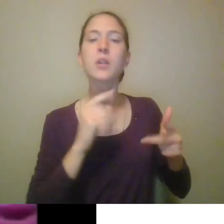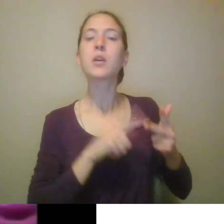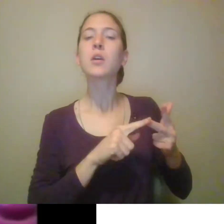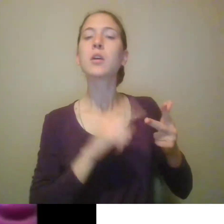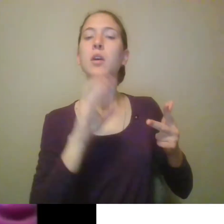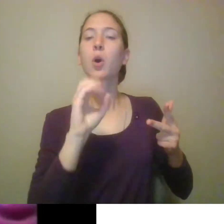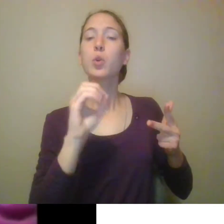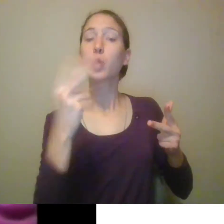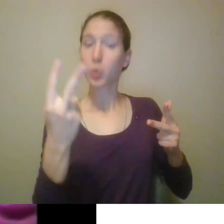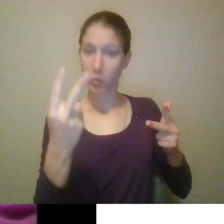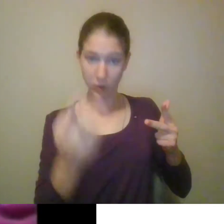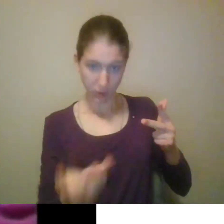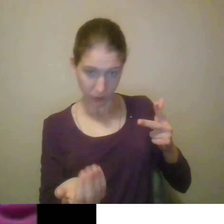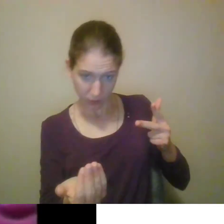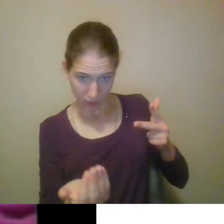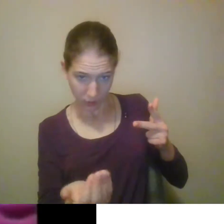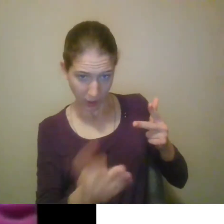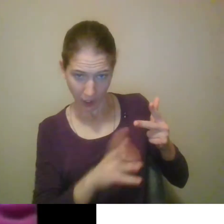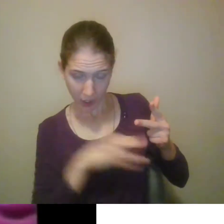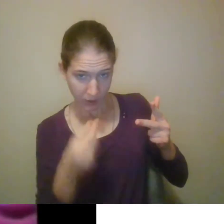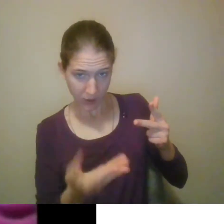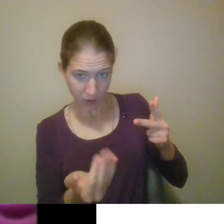carbon dioxide.